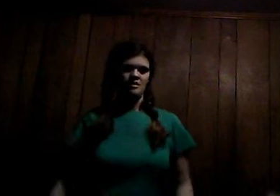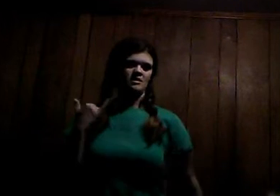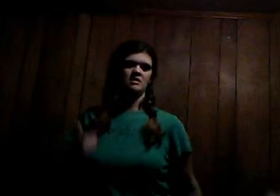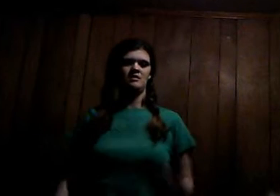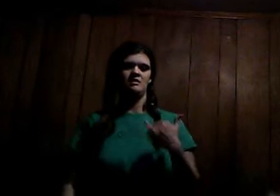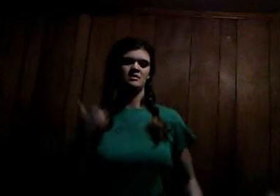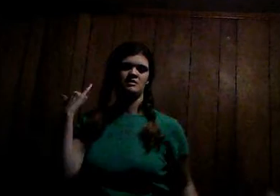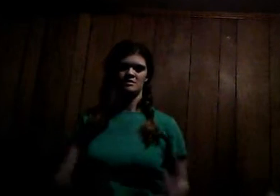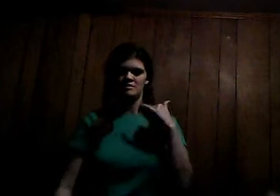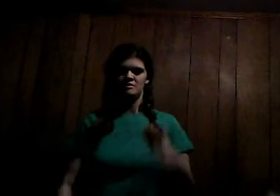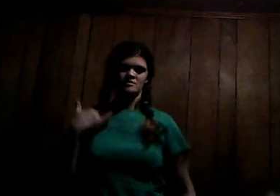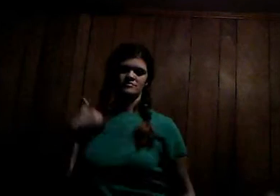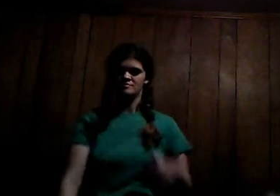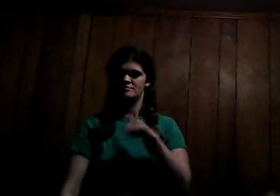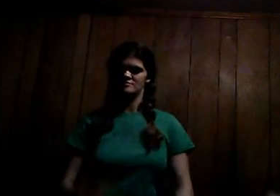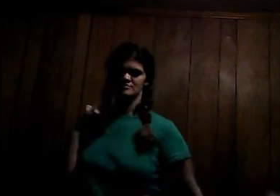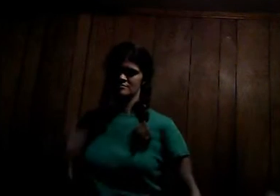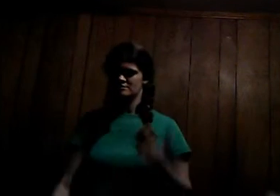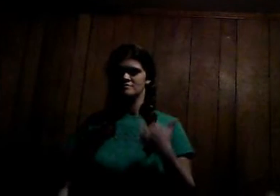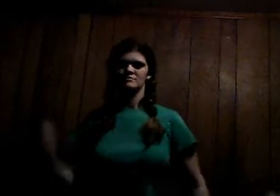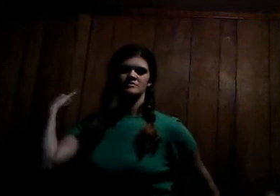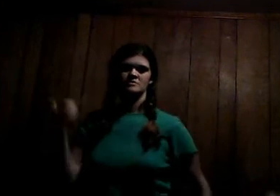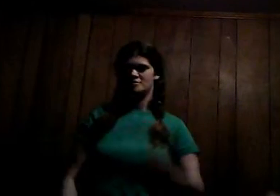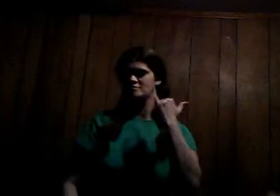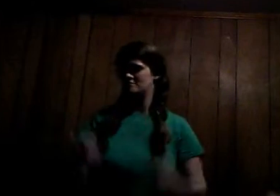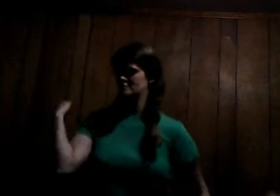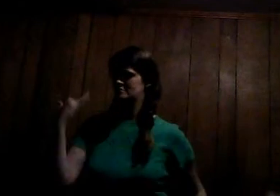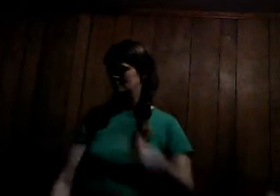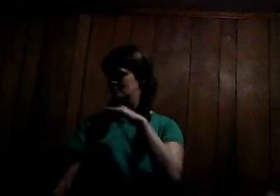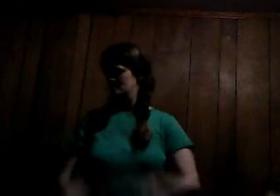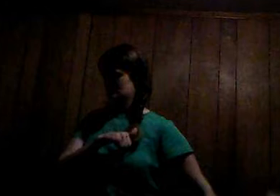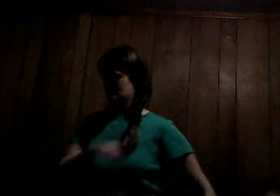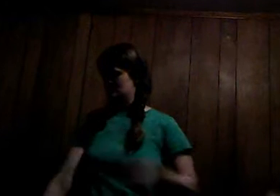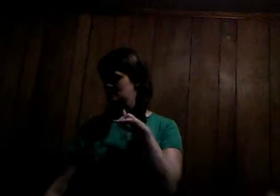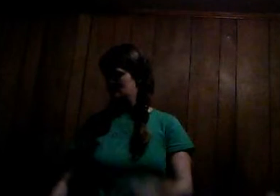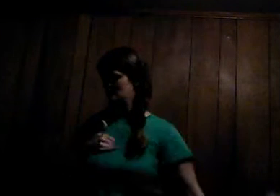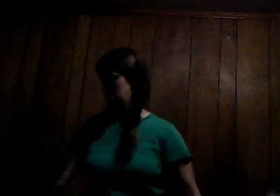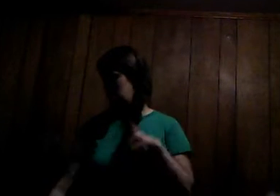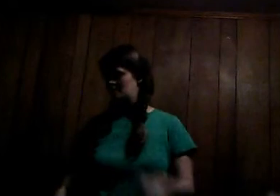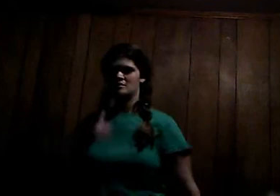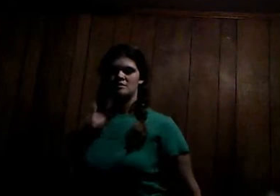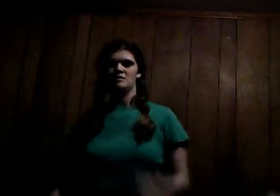your hair. This is it. For a winner. Dance to this, and you're gonna get there. Yo, up just for a minute, let's all